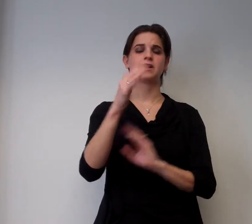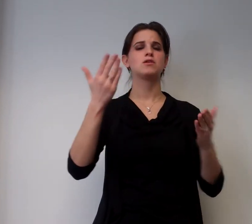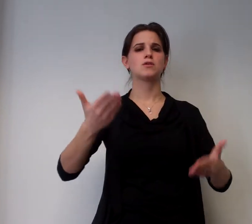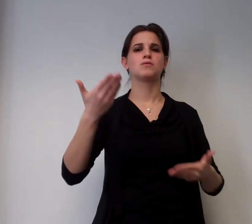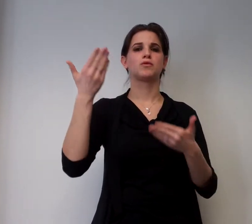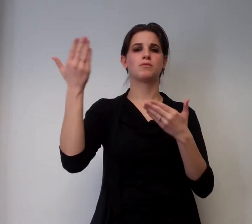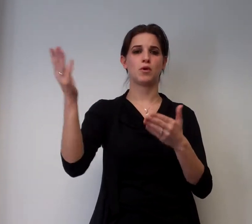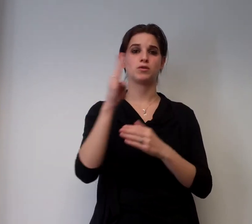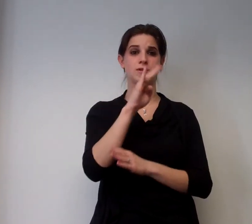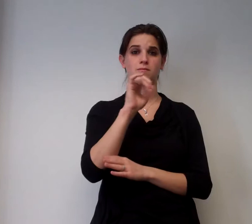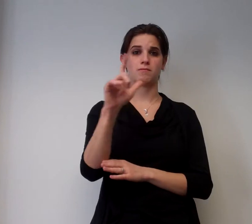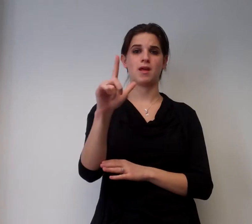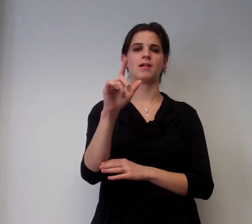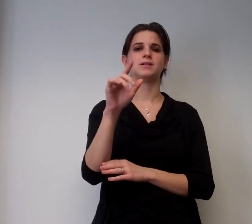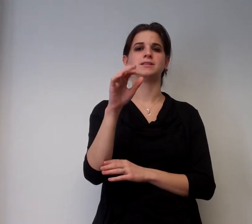1963.